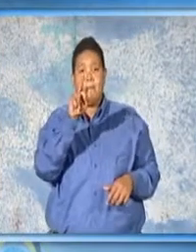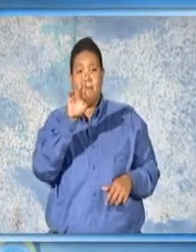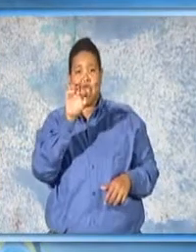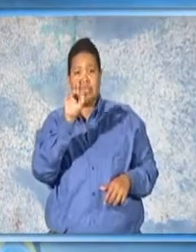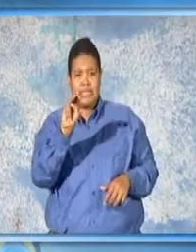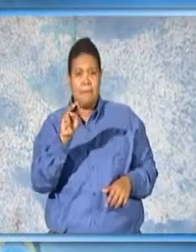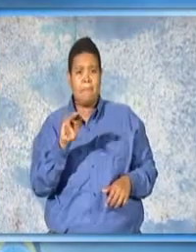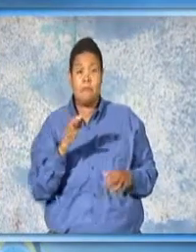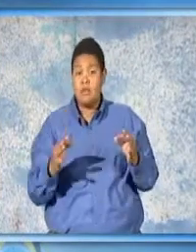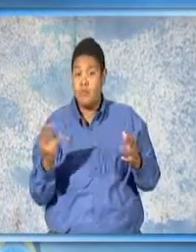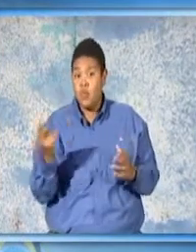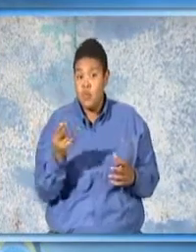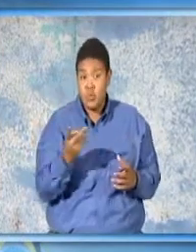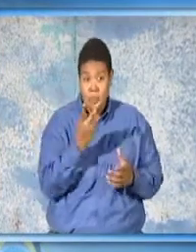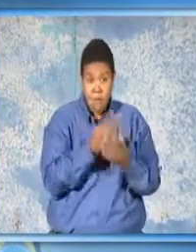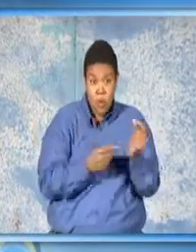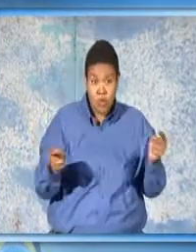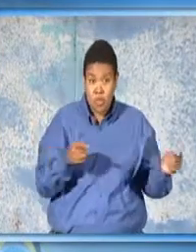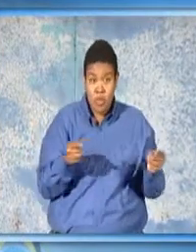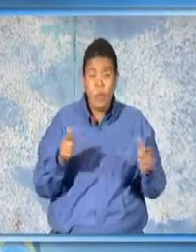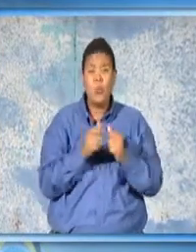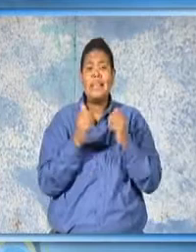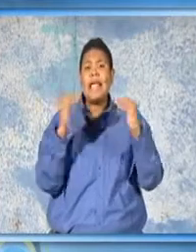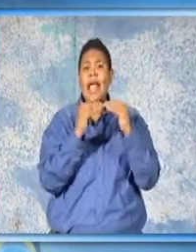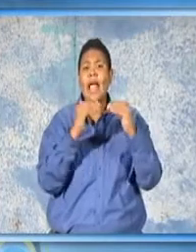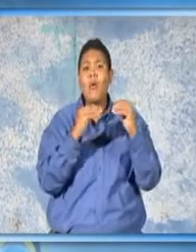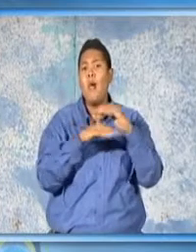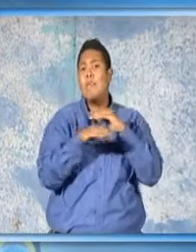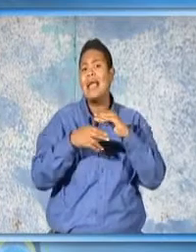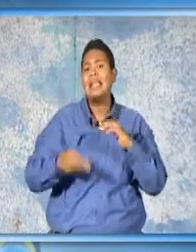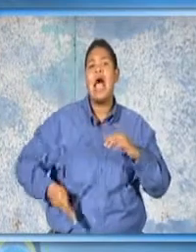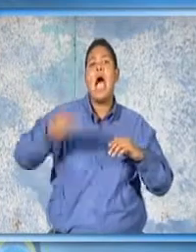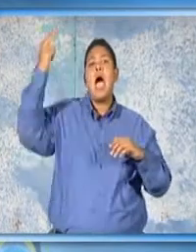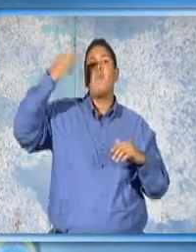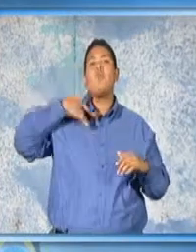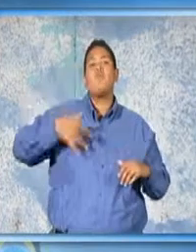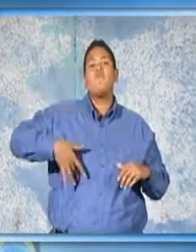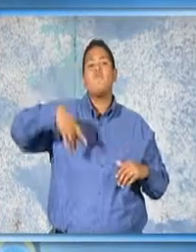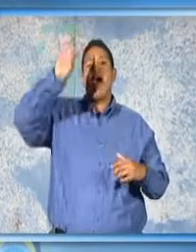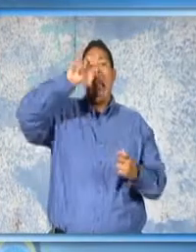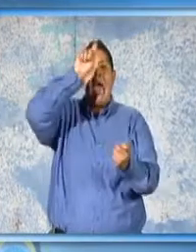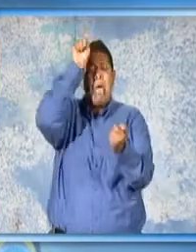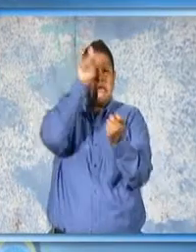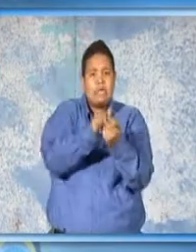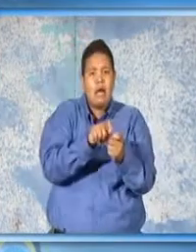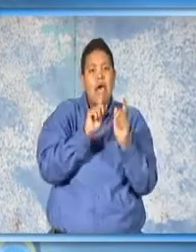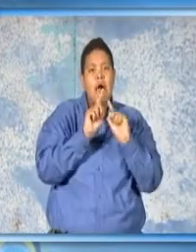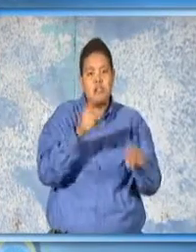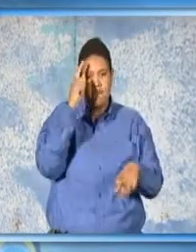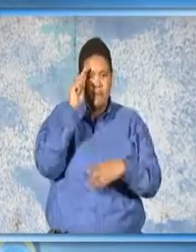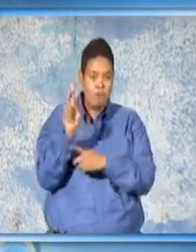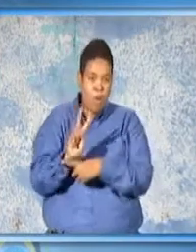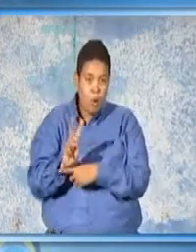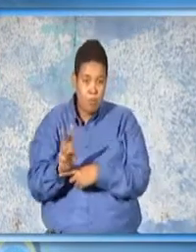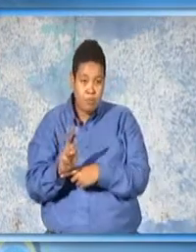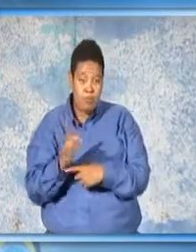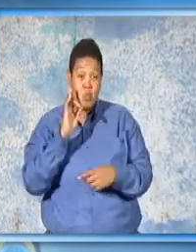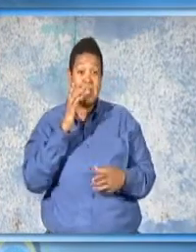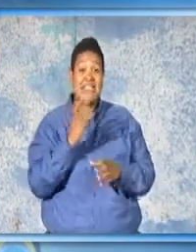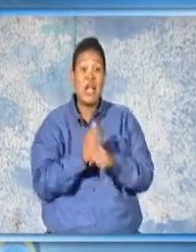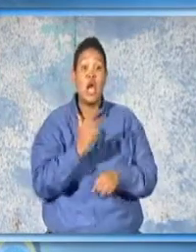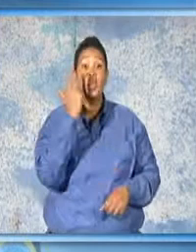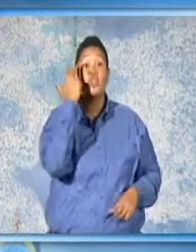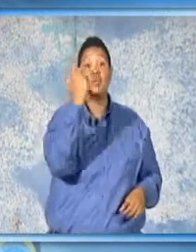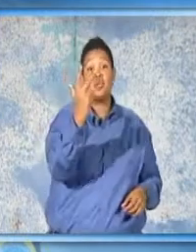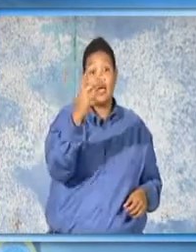use a pyramid and a prism with equal bases and heights, we would find the exact ratio of volumes. It would take 3